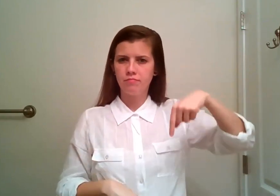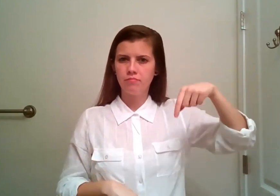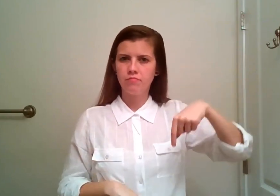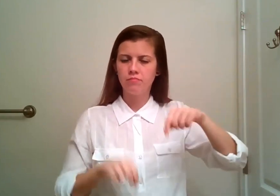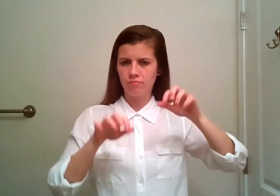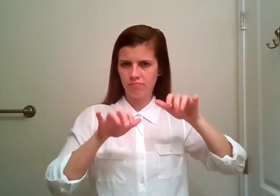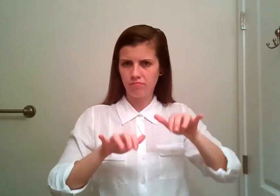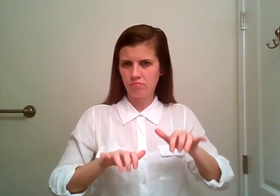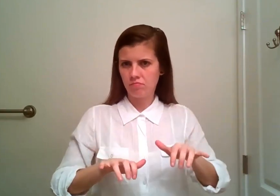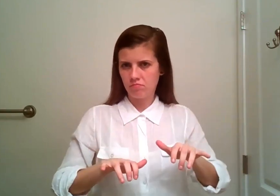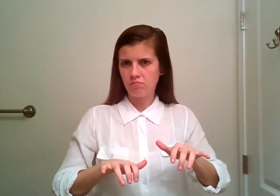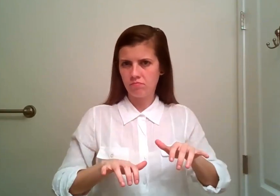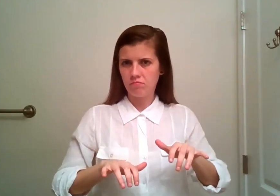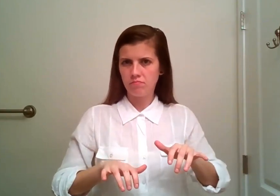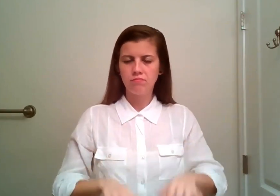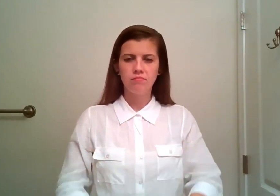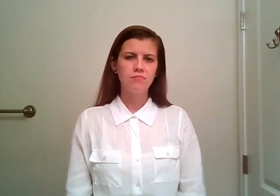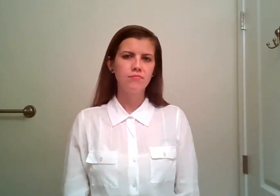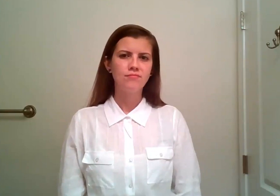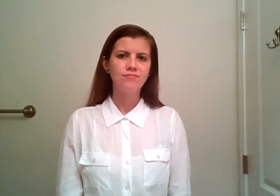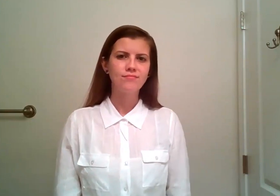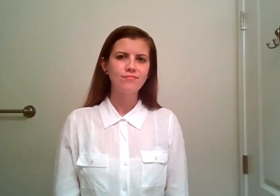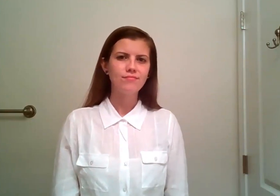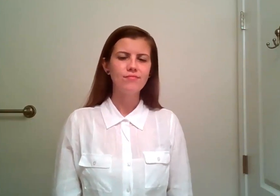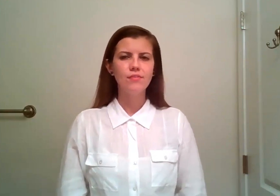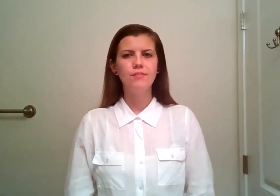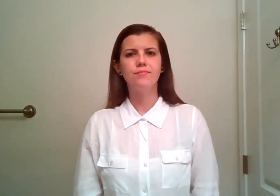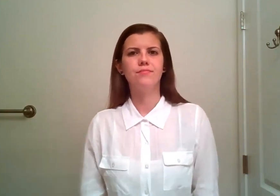below if you have anything to say about it.